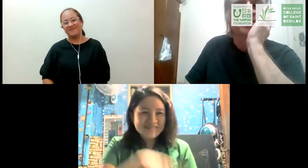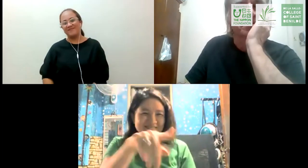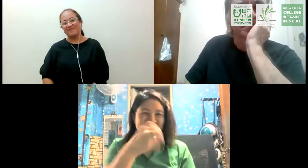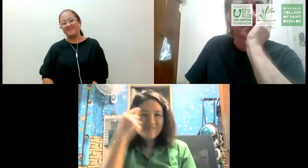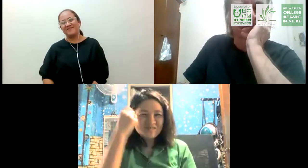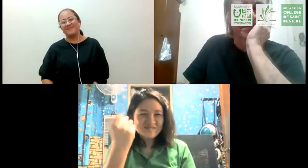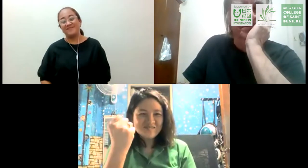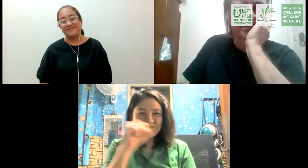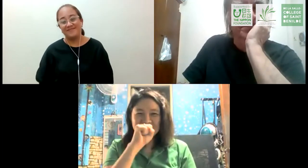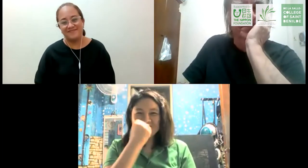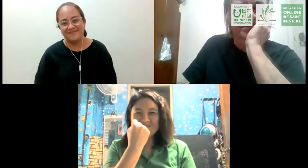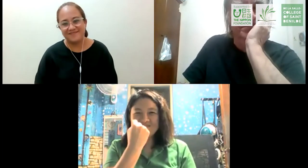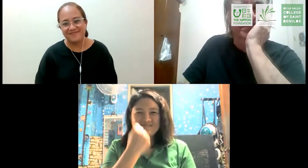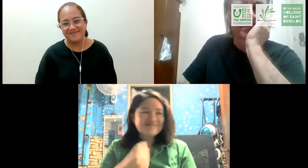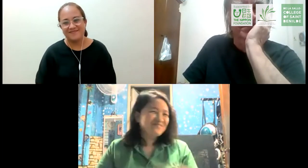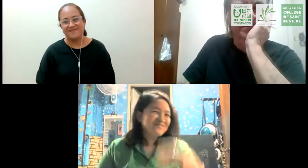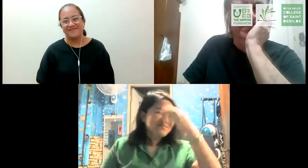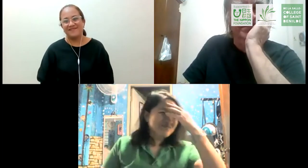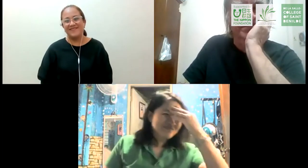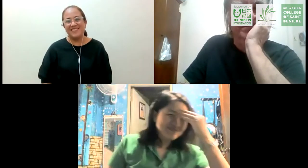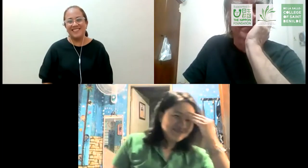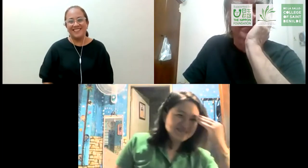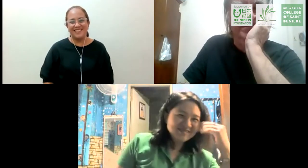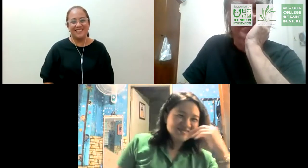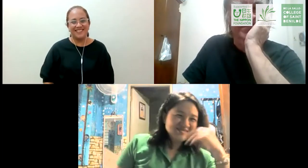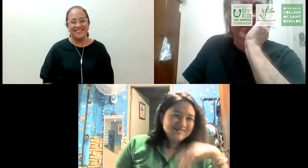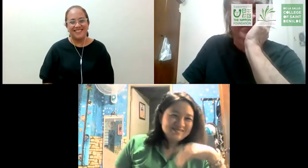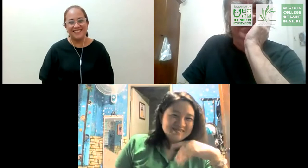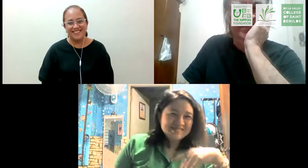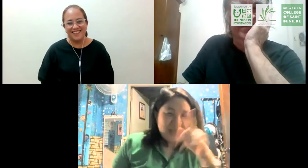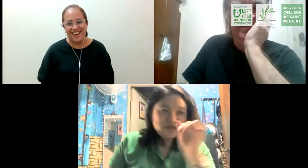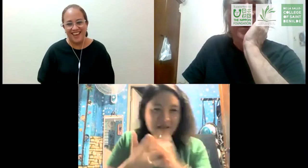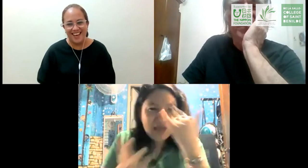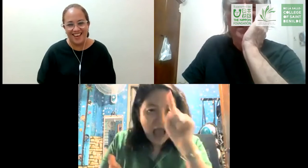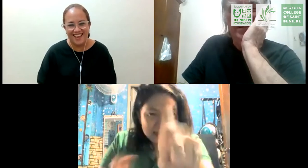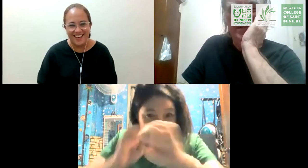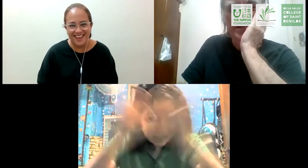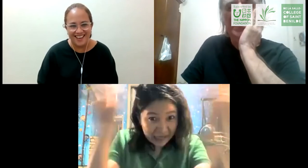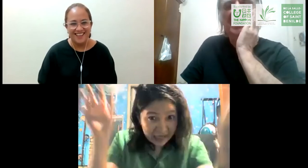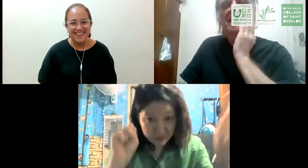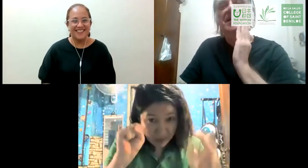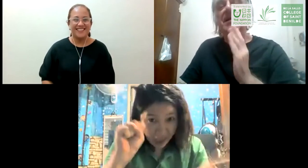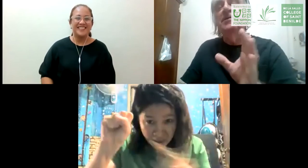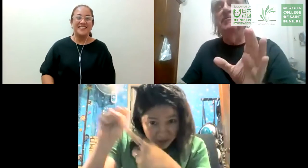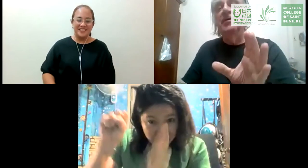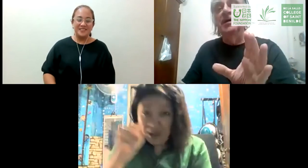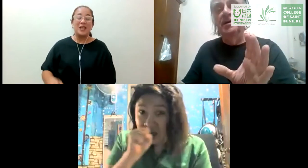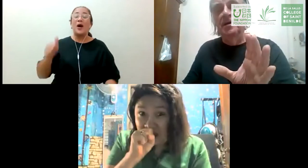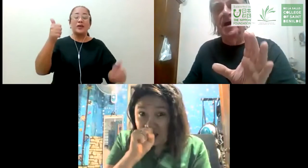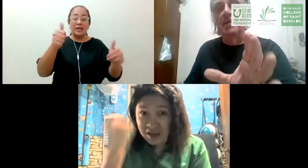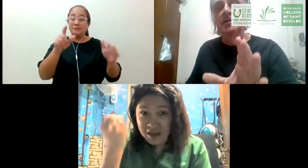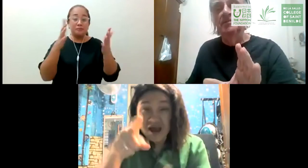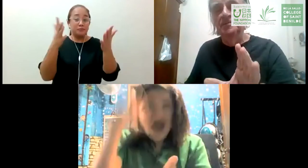Okay, sorry. I couldn't see it. All right, because it was flipped around. Okay. Now that's a